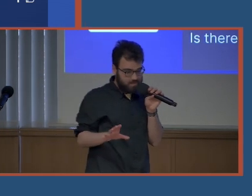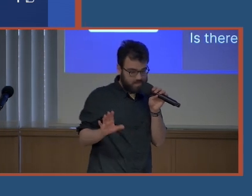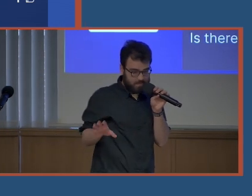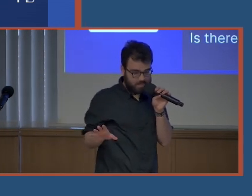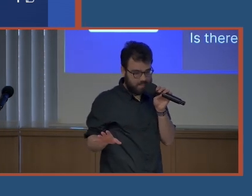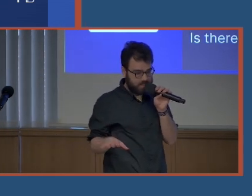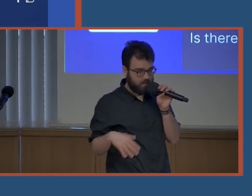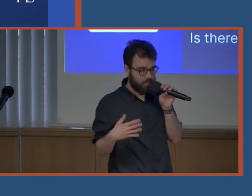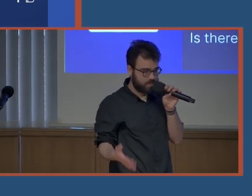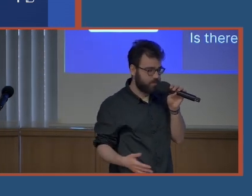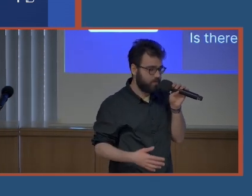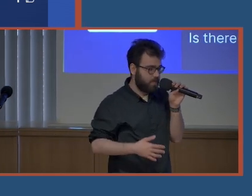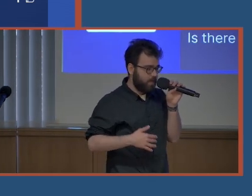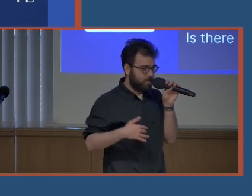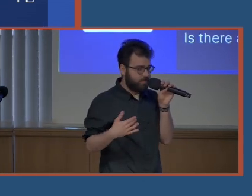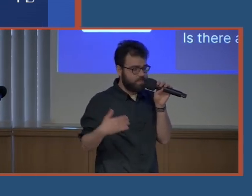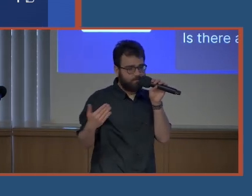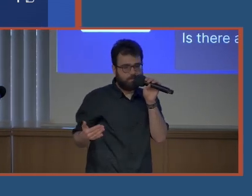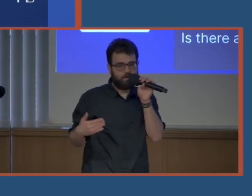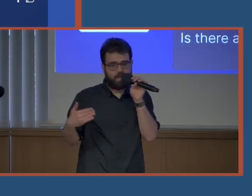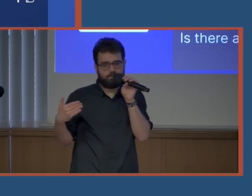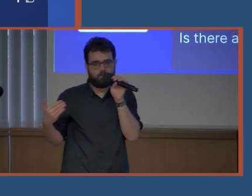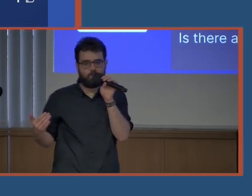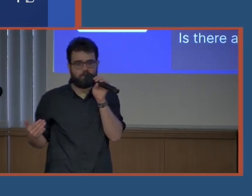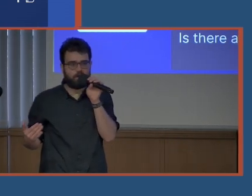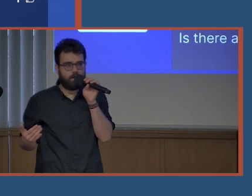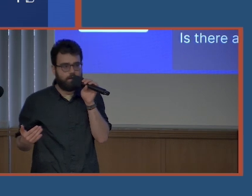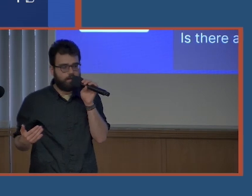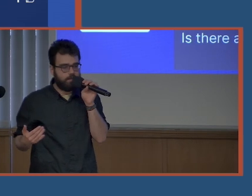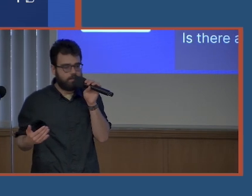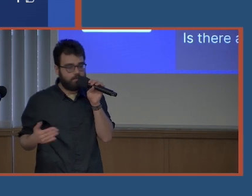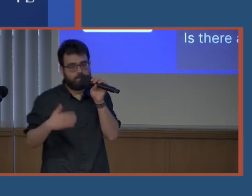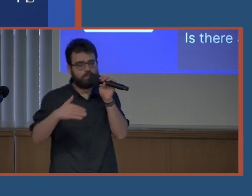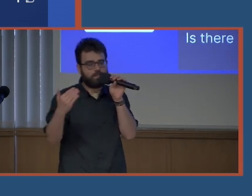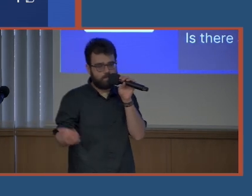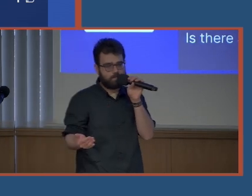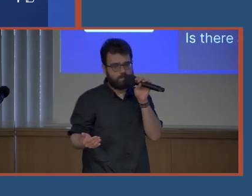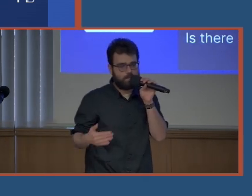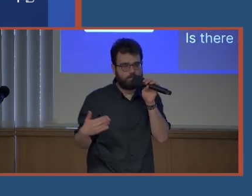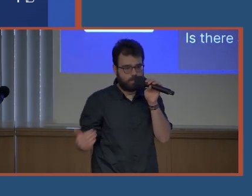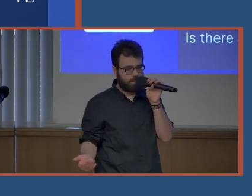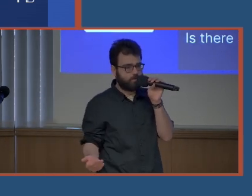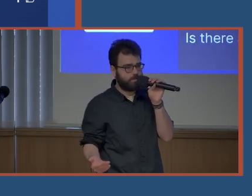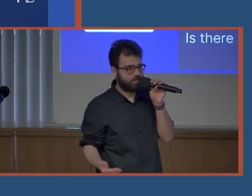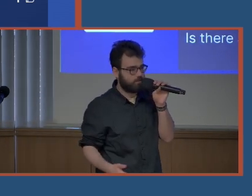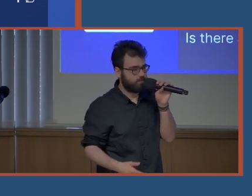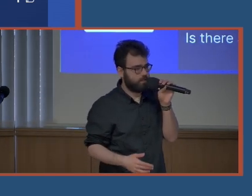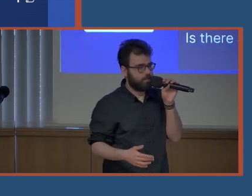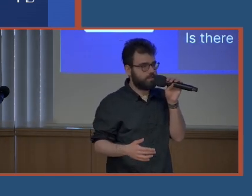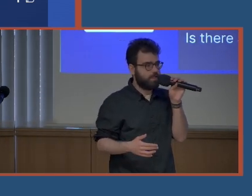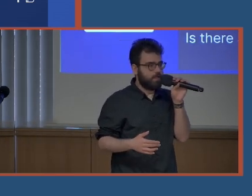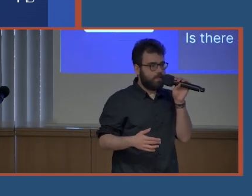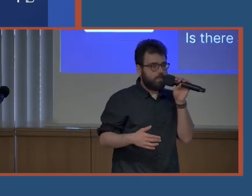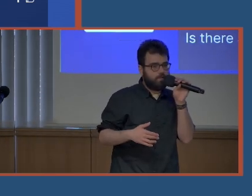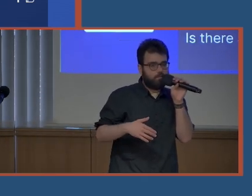understandable to some extent, and also I think deaf people have it easier to communicate with each other